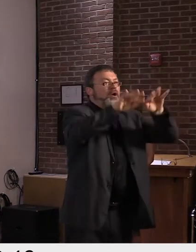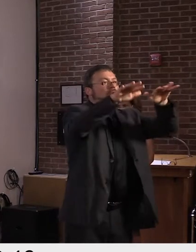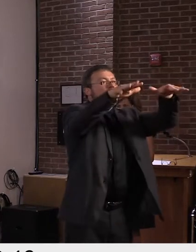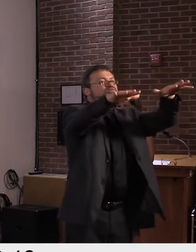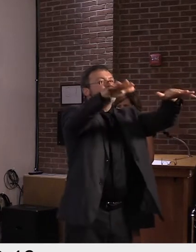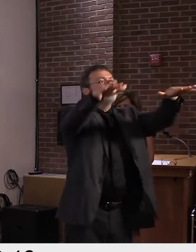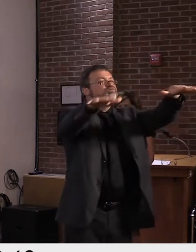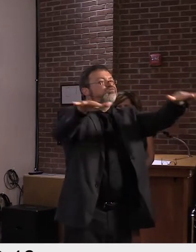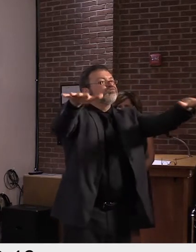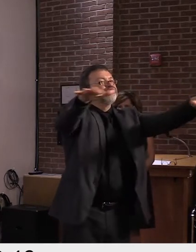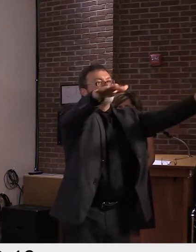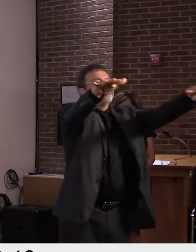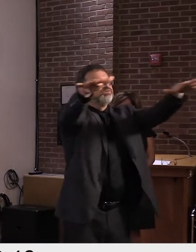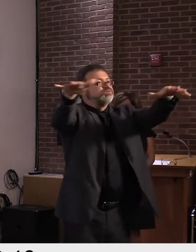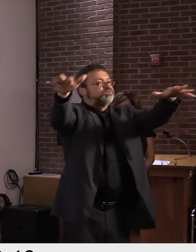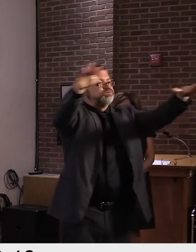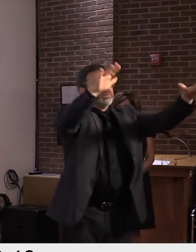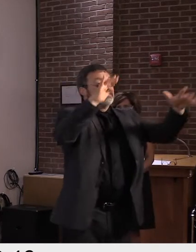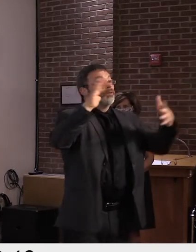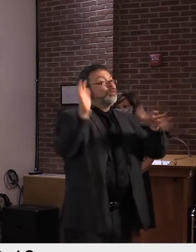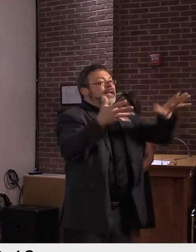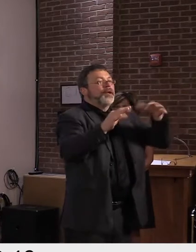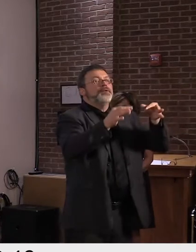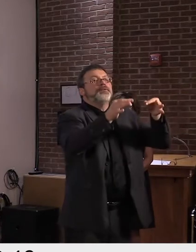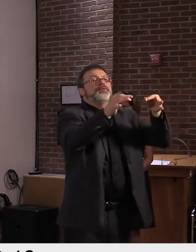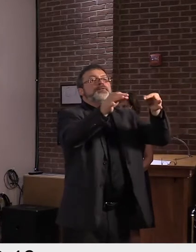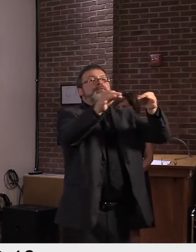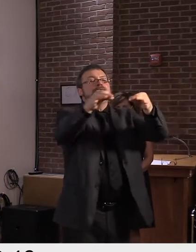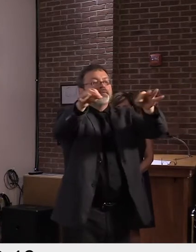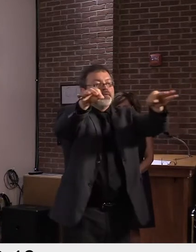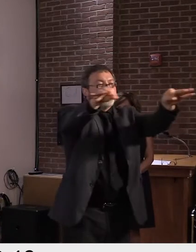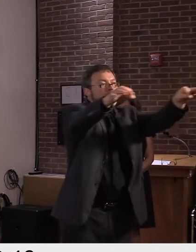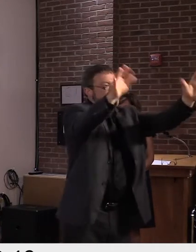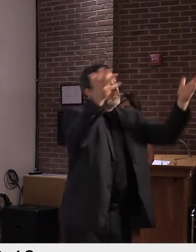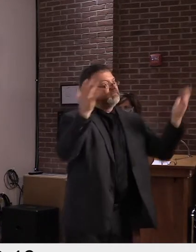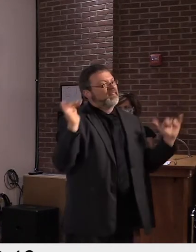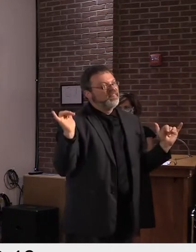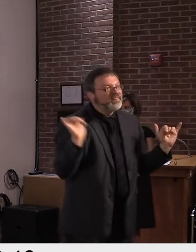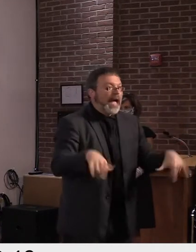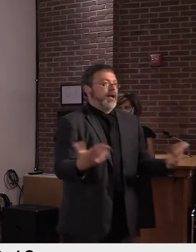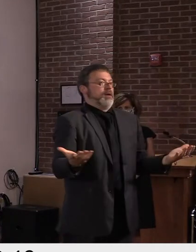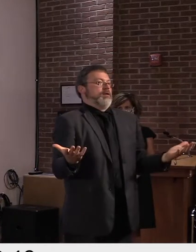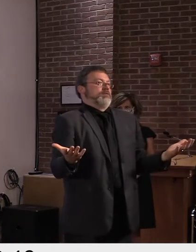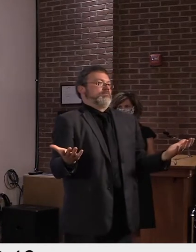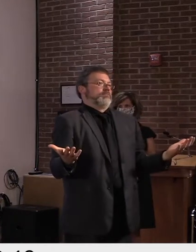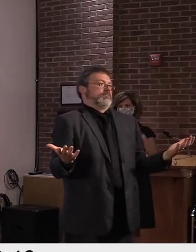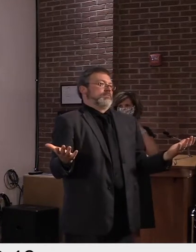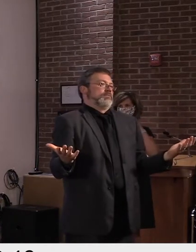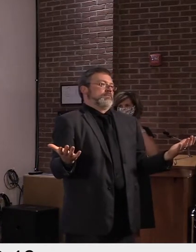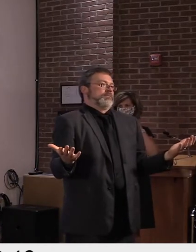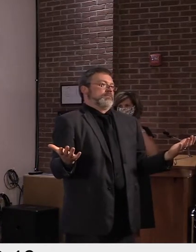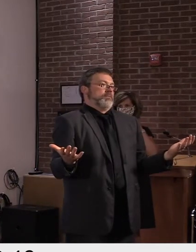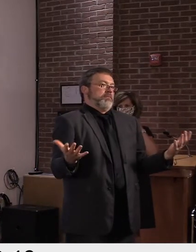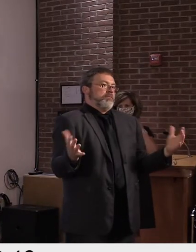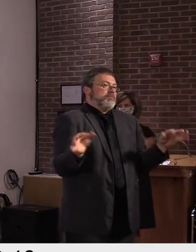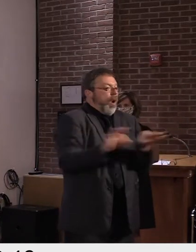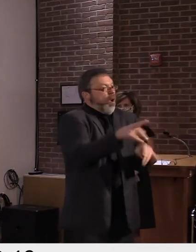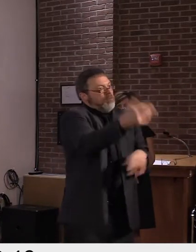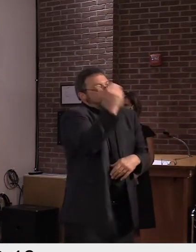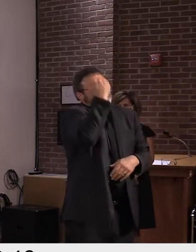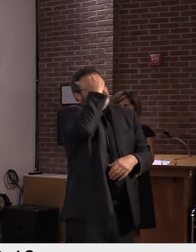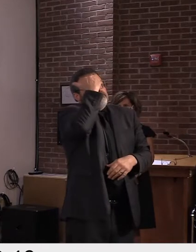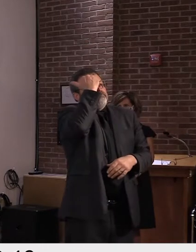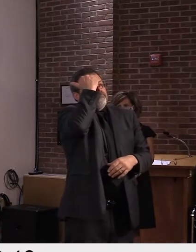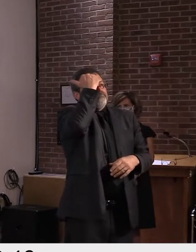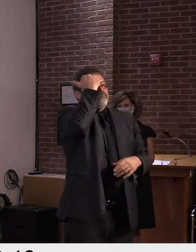when inhaled. It may be possible that a person can get COVID-19 by touching a surface or